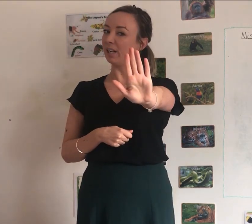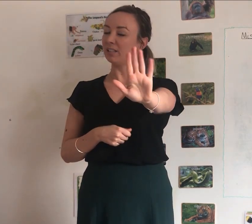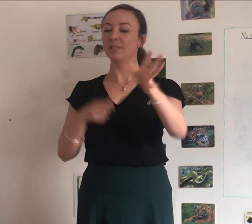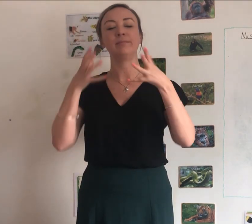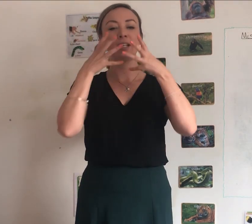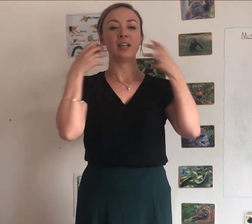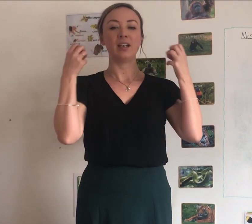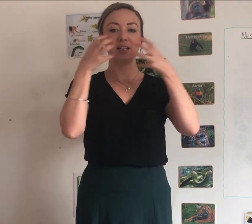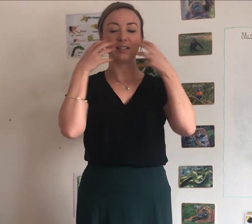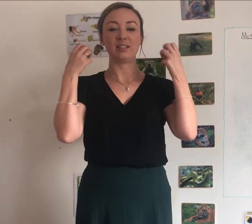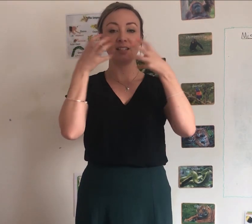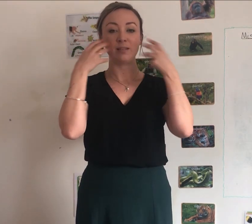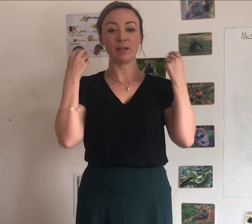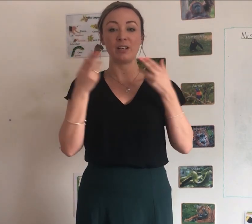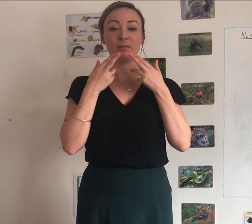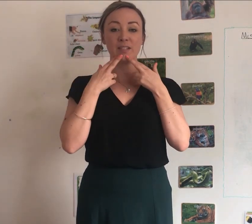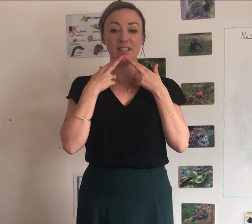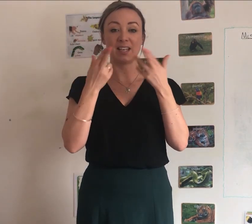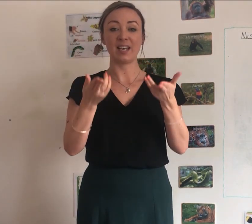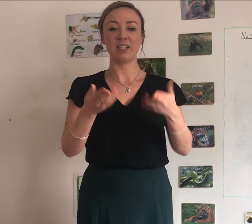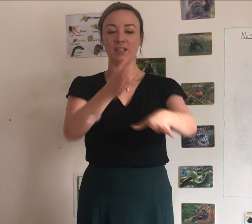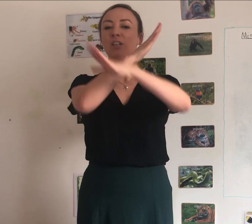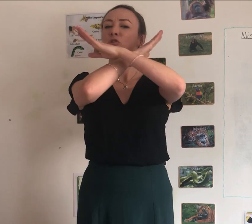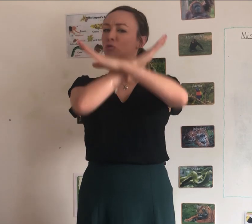but Achi-Cheri said no.